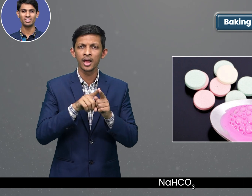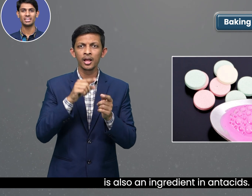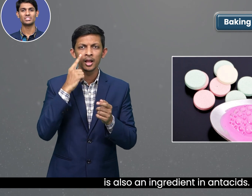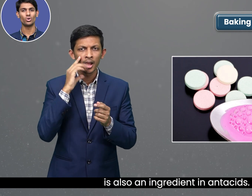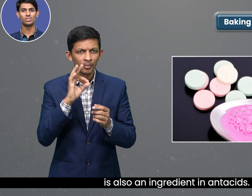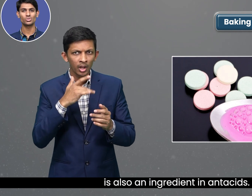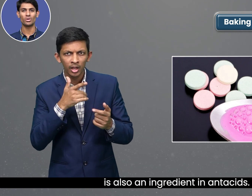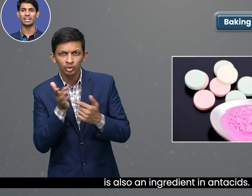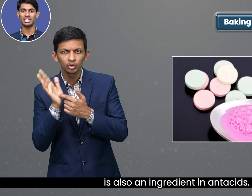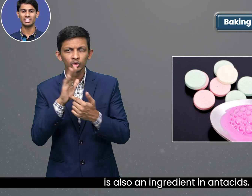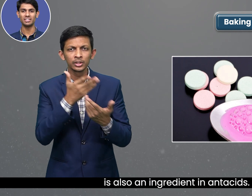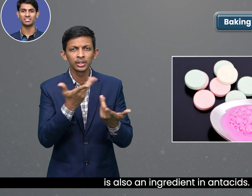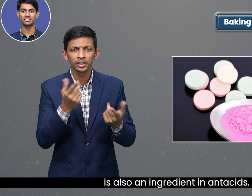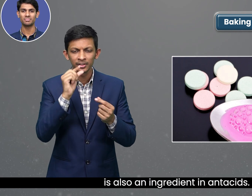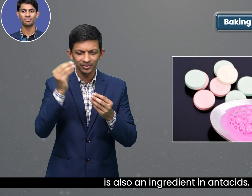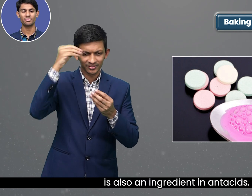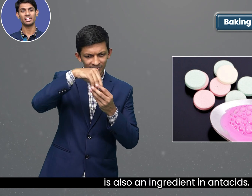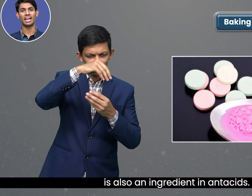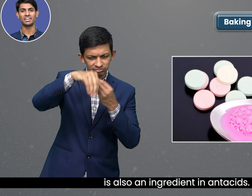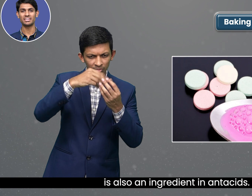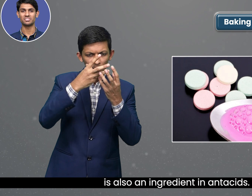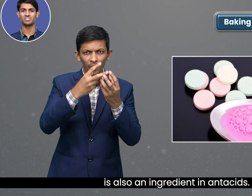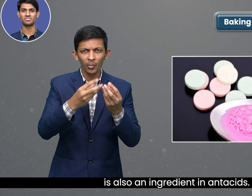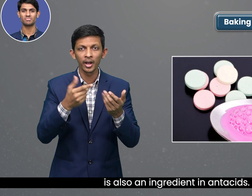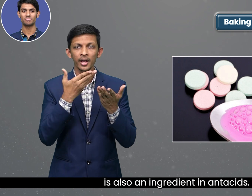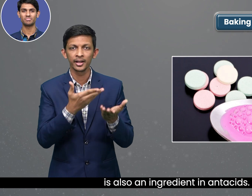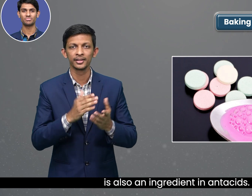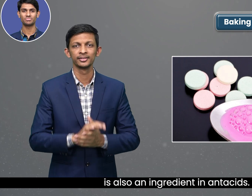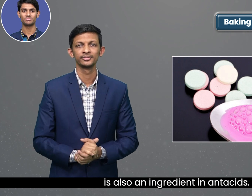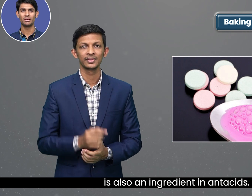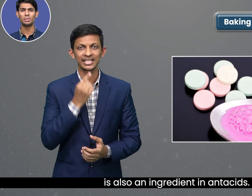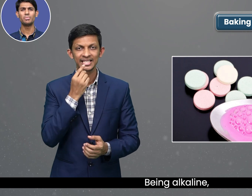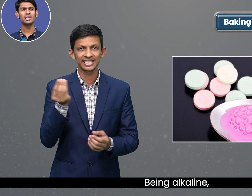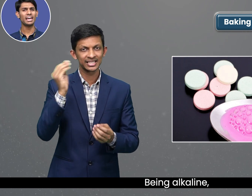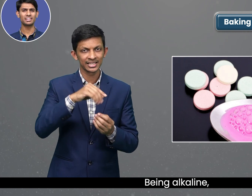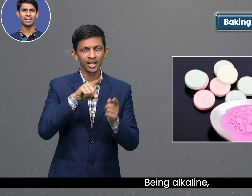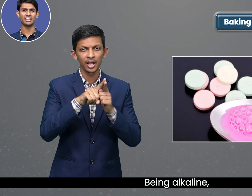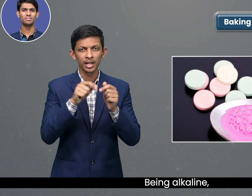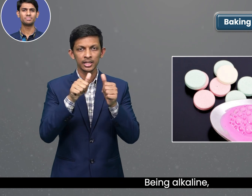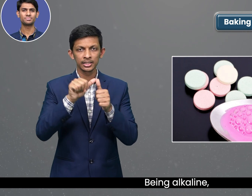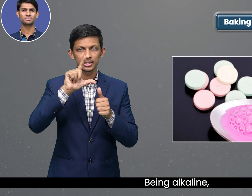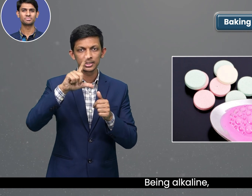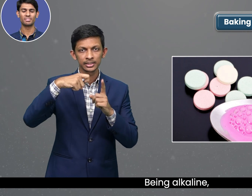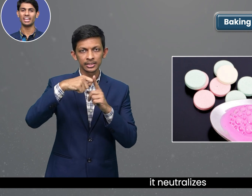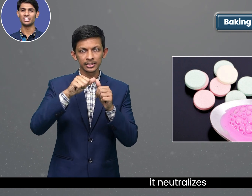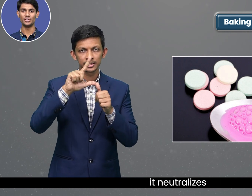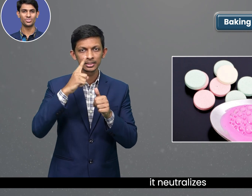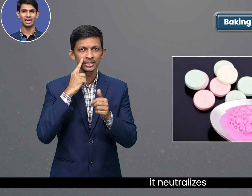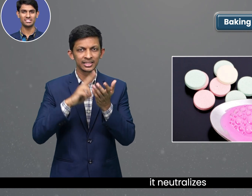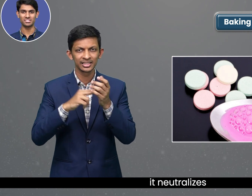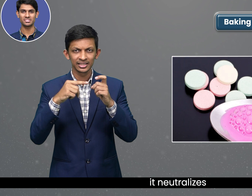NaHCO3, is also an ingredient in antacids. Being alkaline,